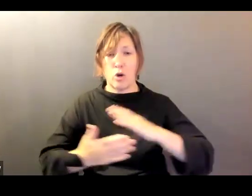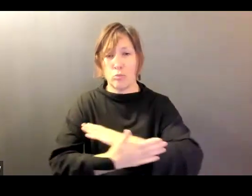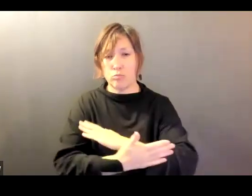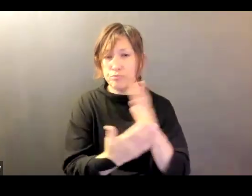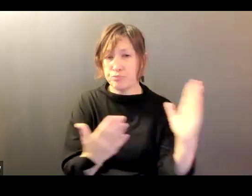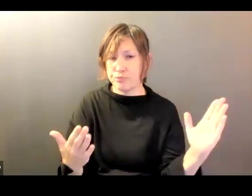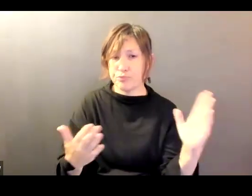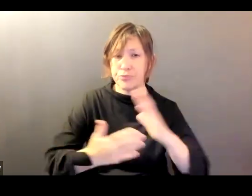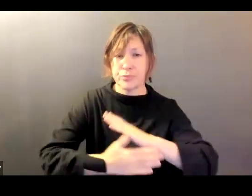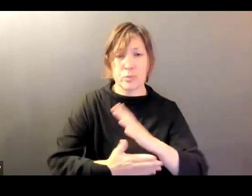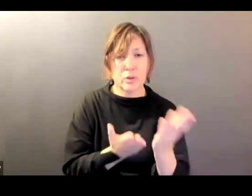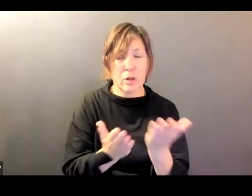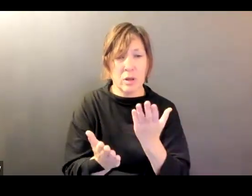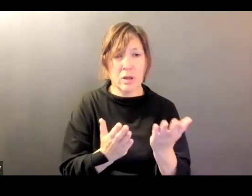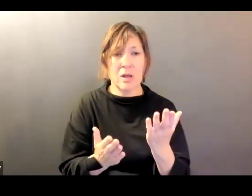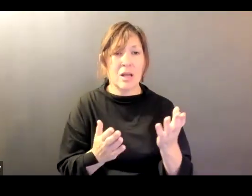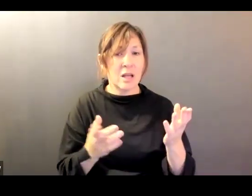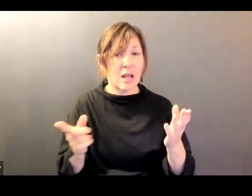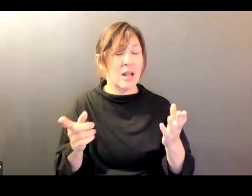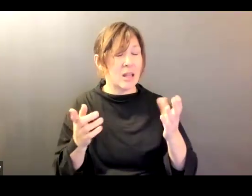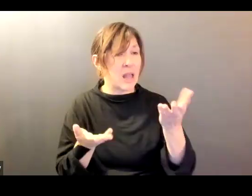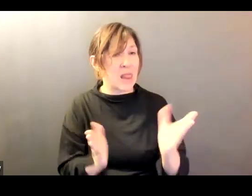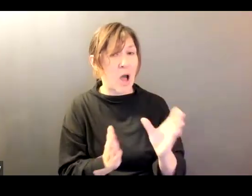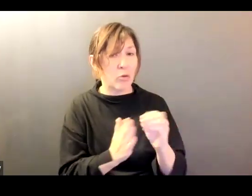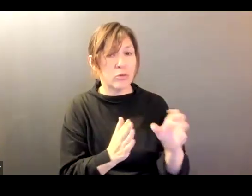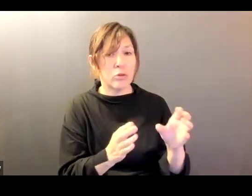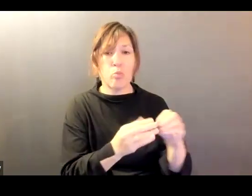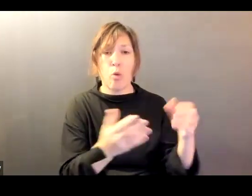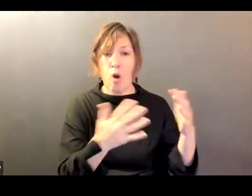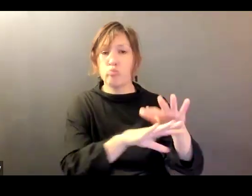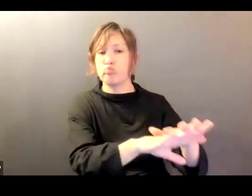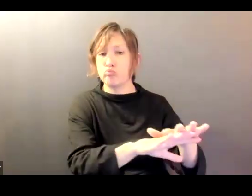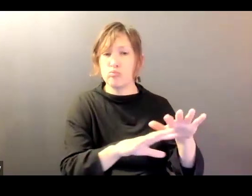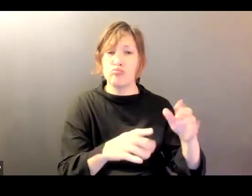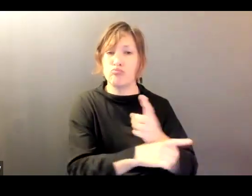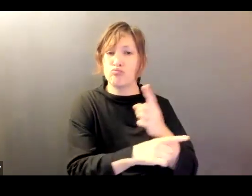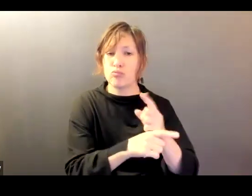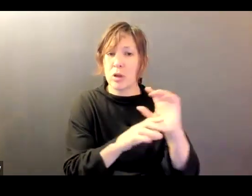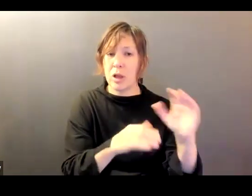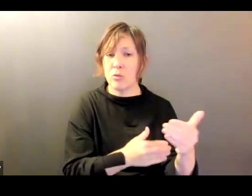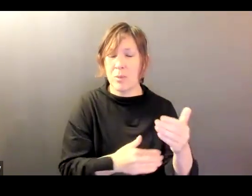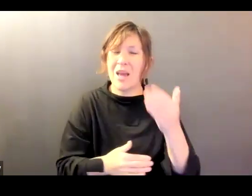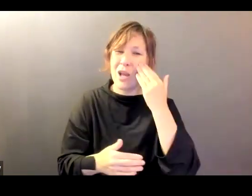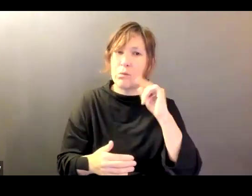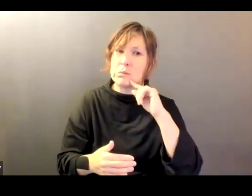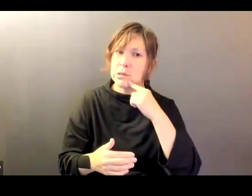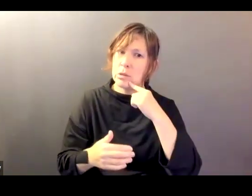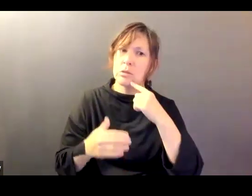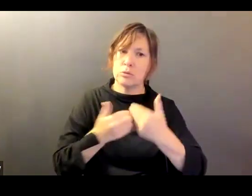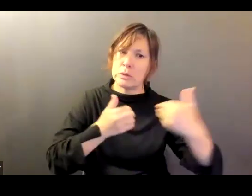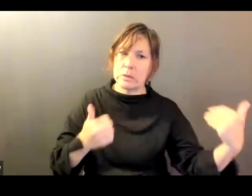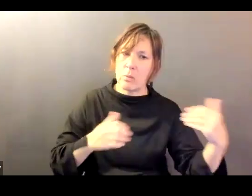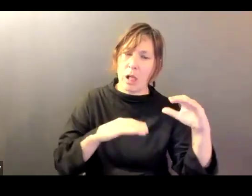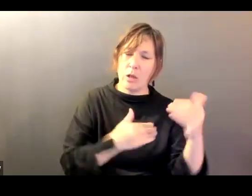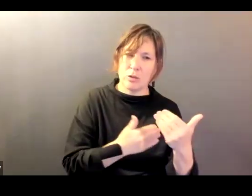access into general education classrooms. However, we do recognize that our substantially separate numbers, although we're